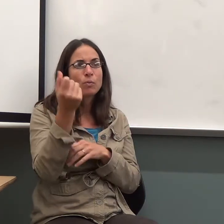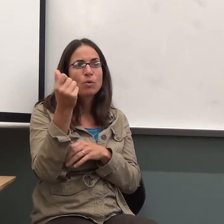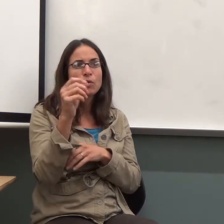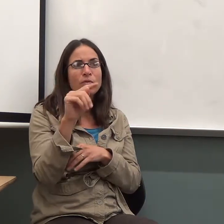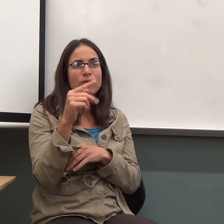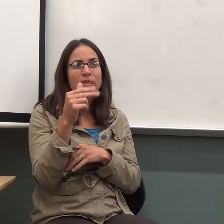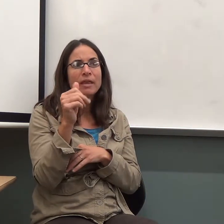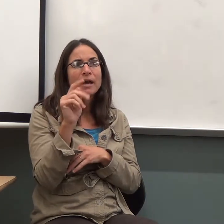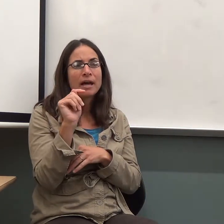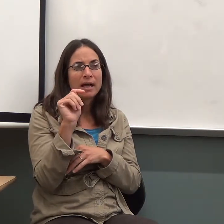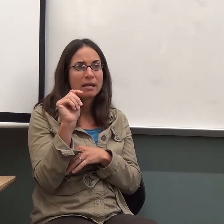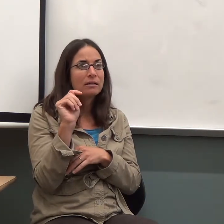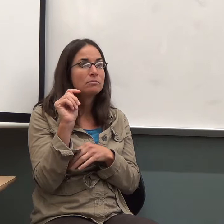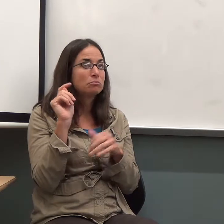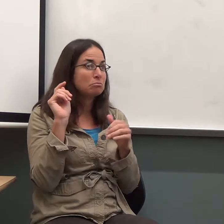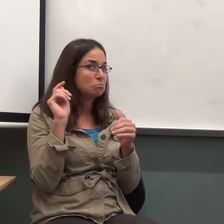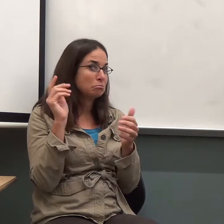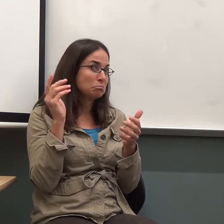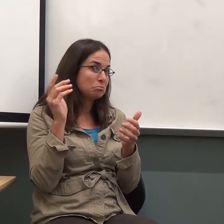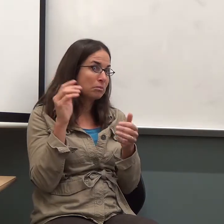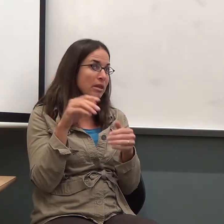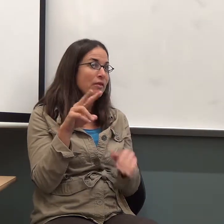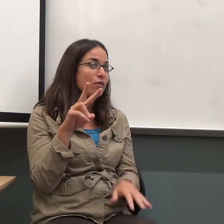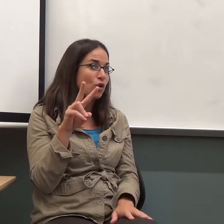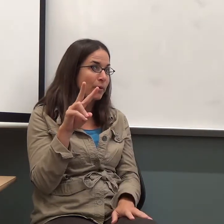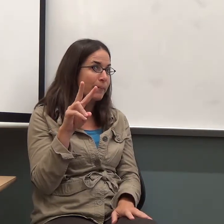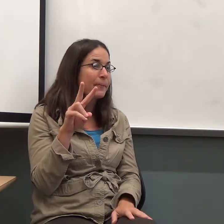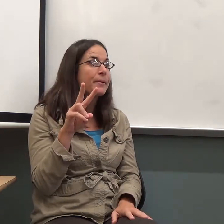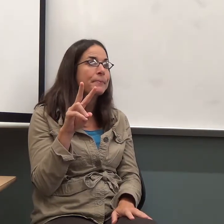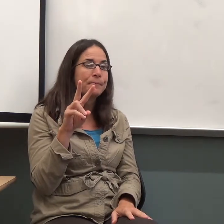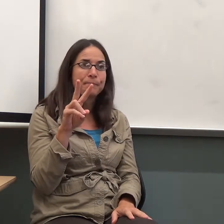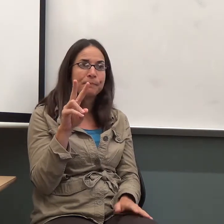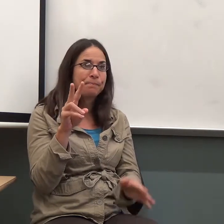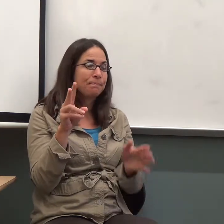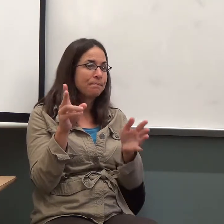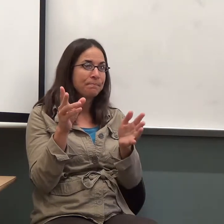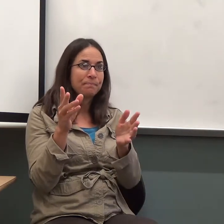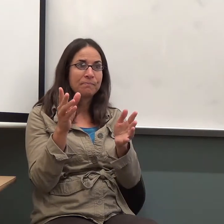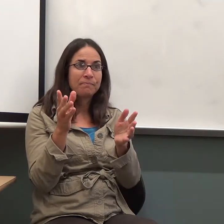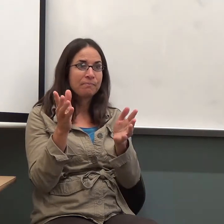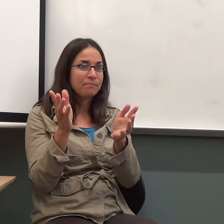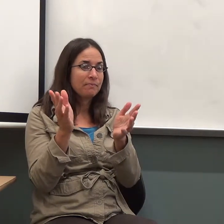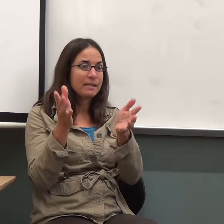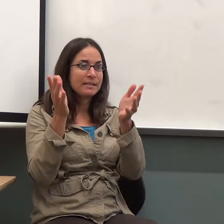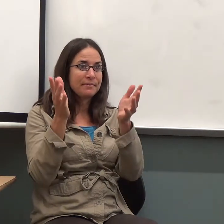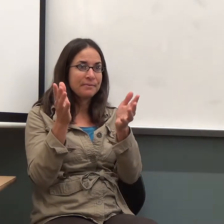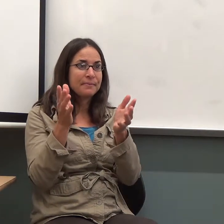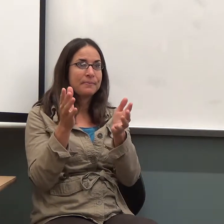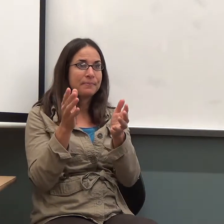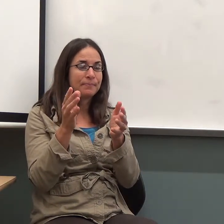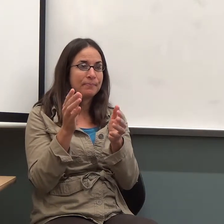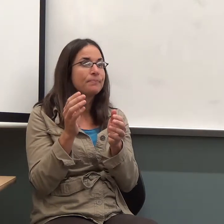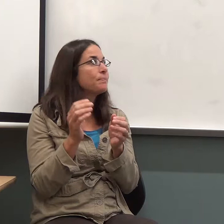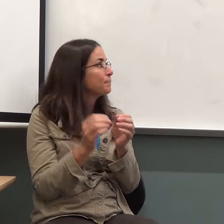all of a sudden this verb is a verb. A future car takes you from point A to point B.